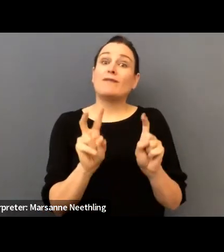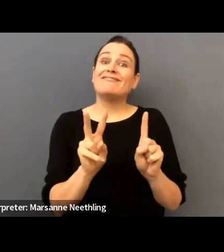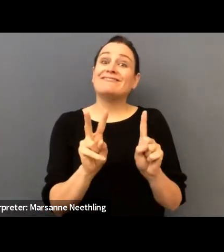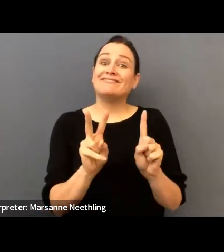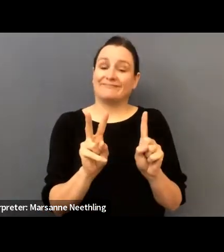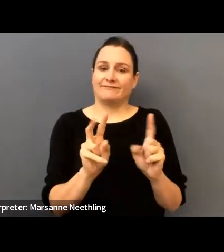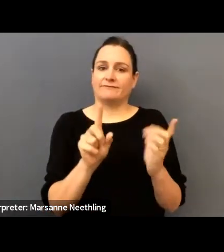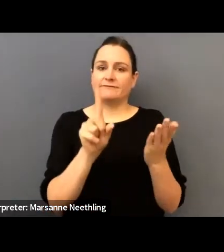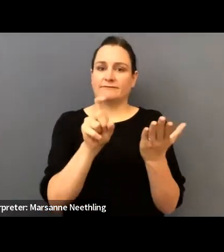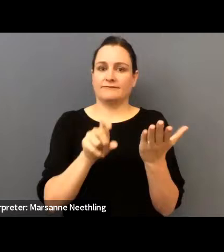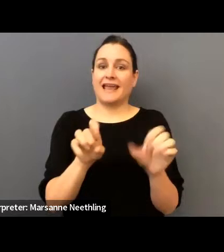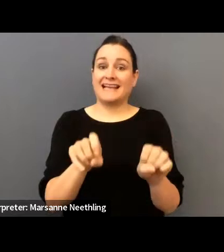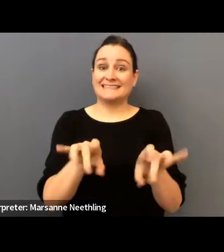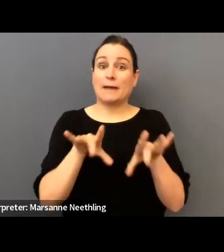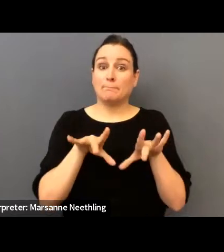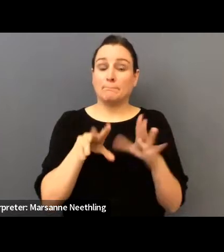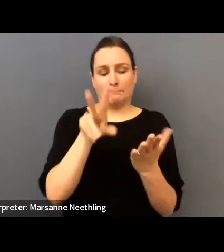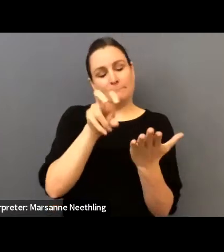papers.